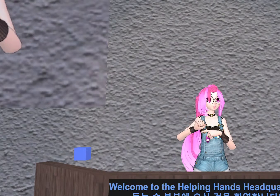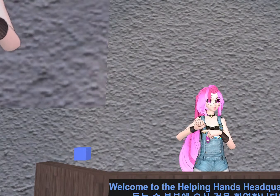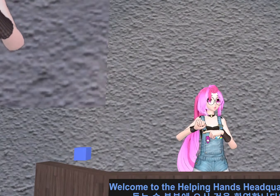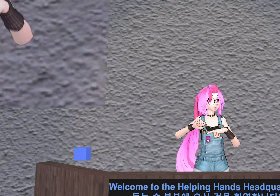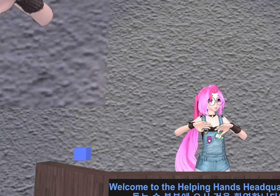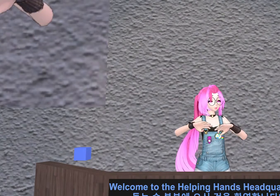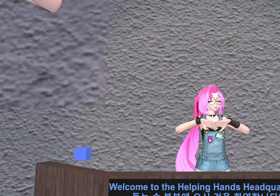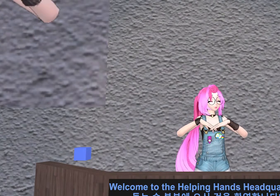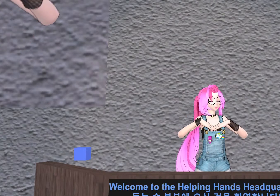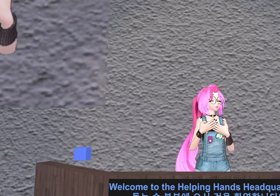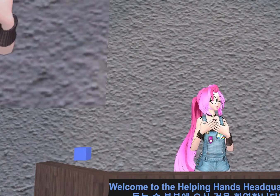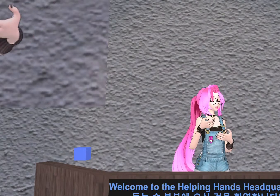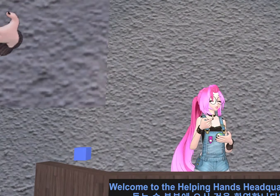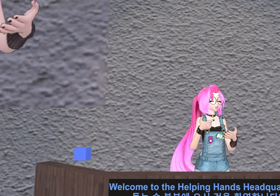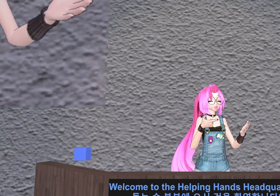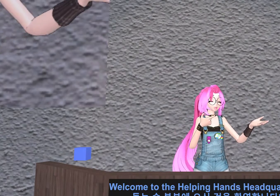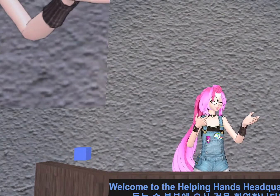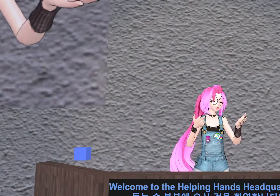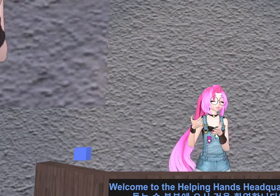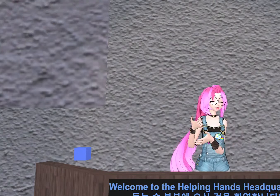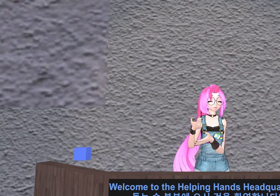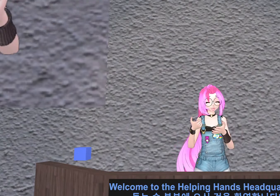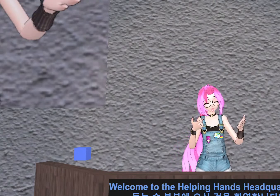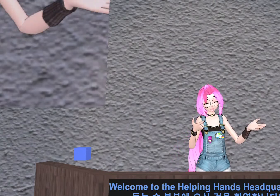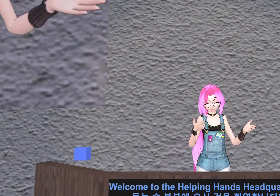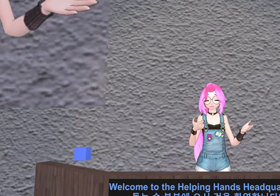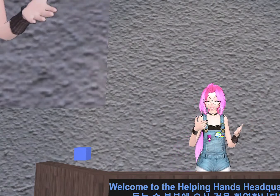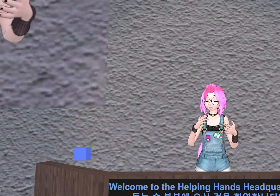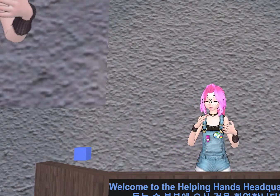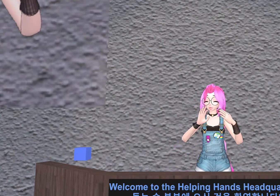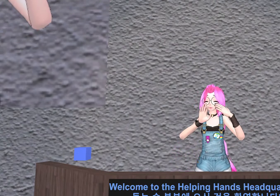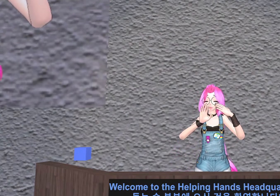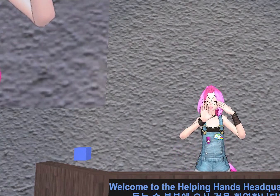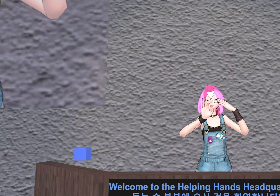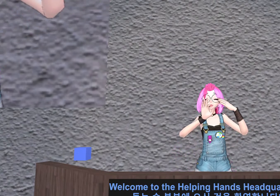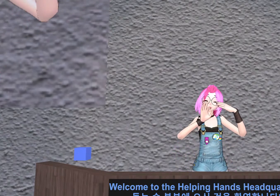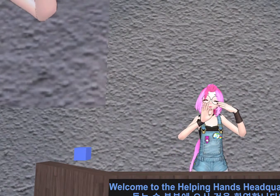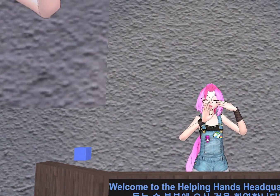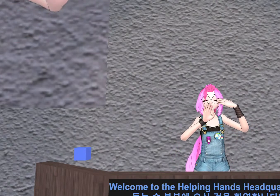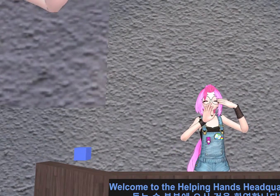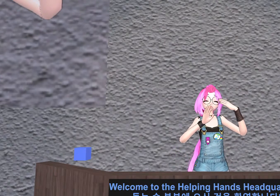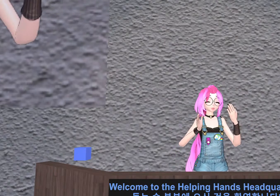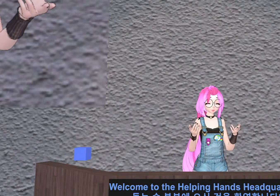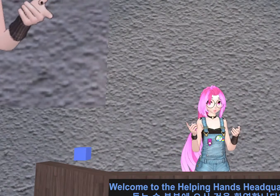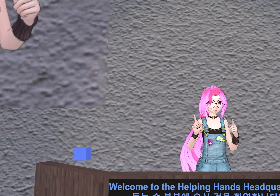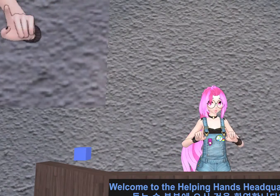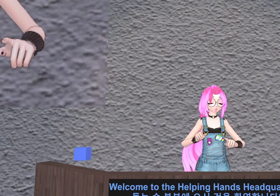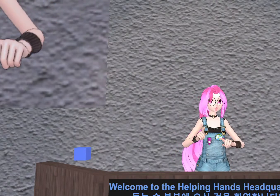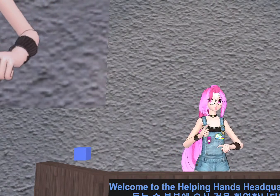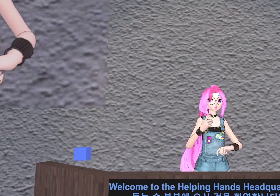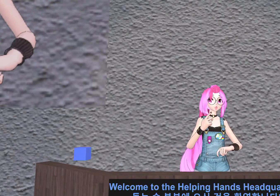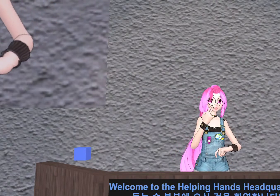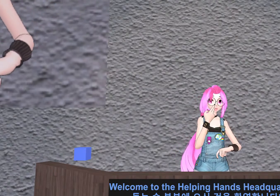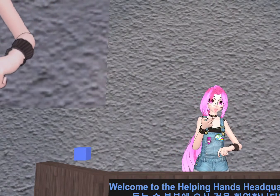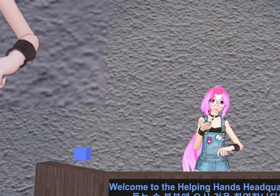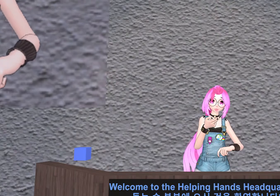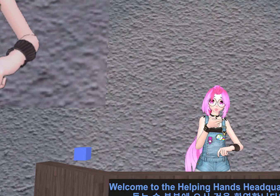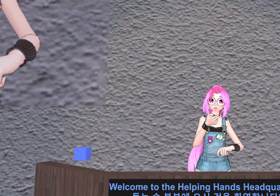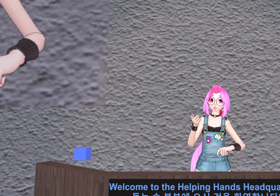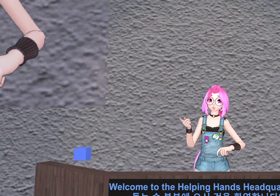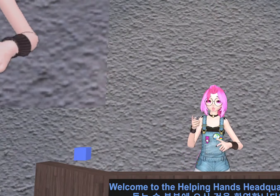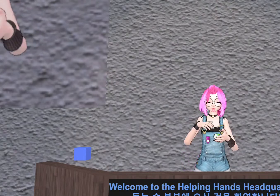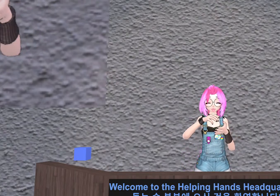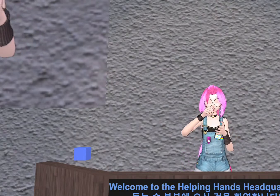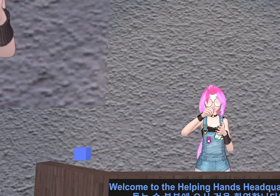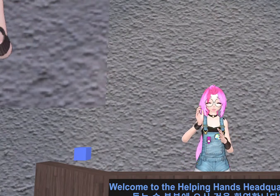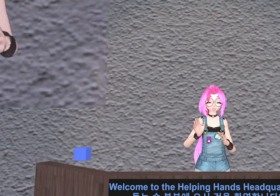This is PSE. We're saying how you. You guys are using PSE, okay? But what happens is I